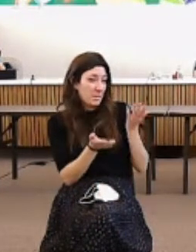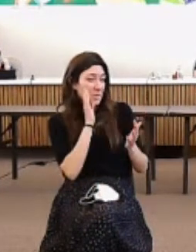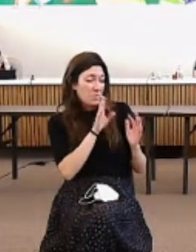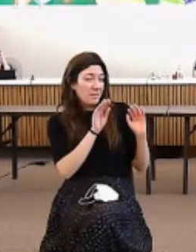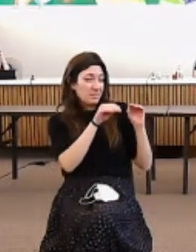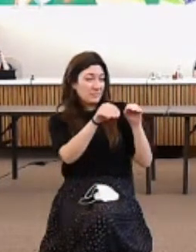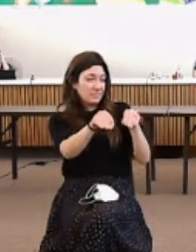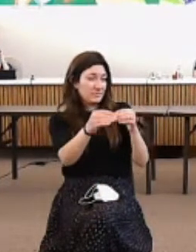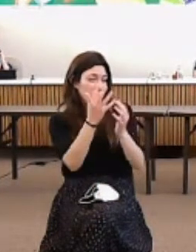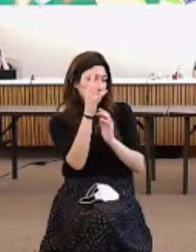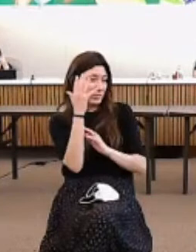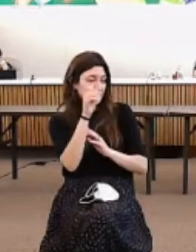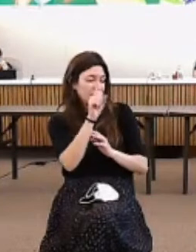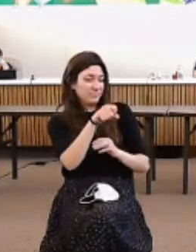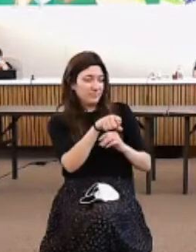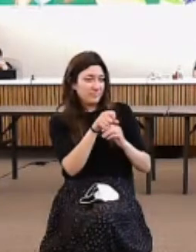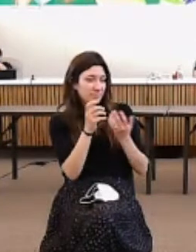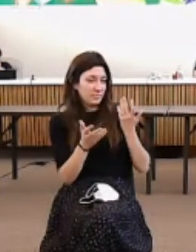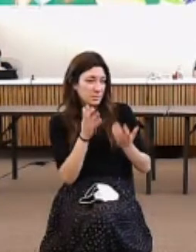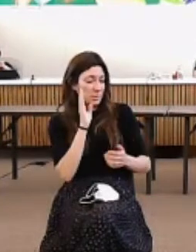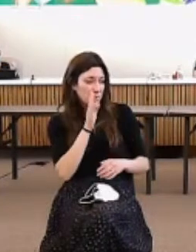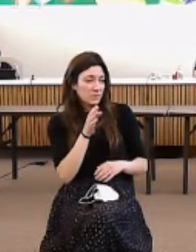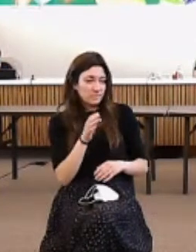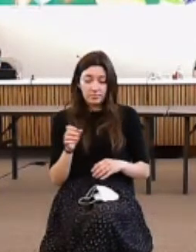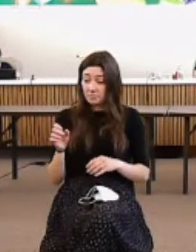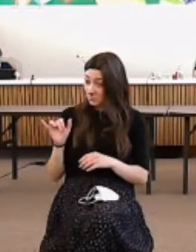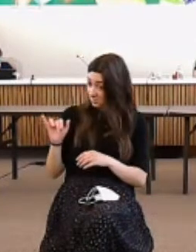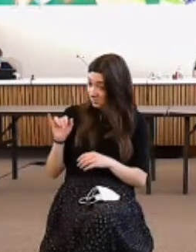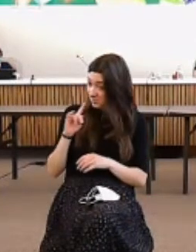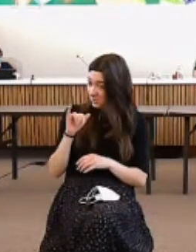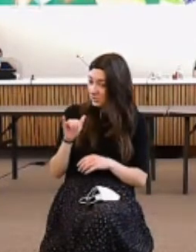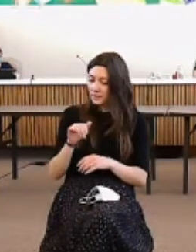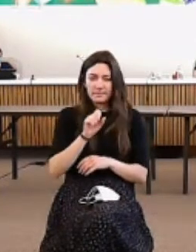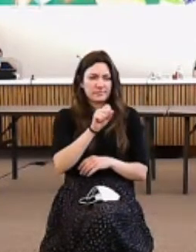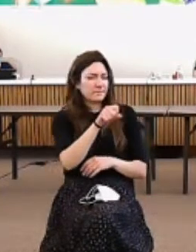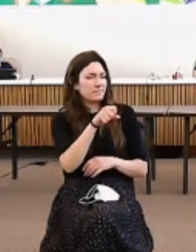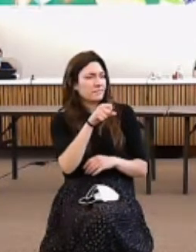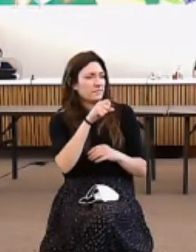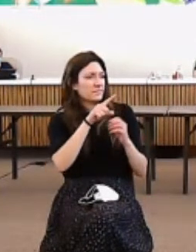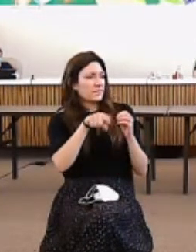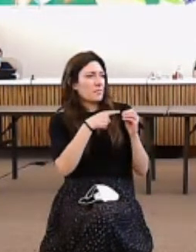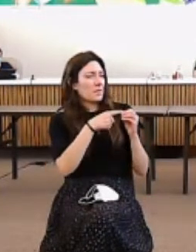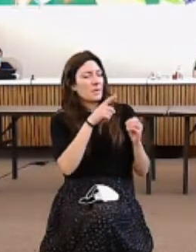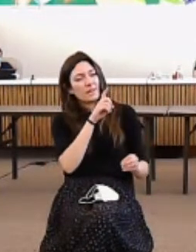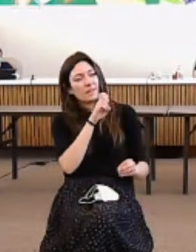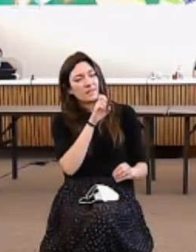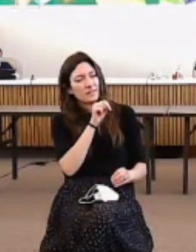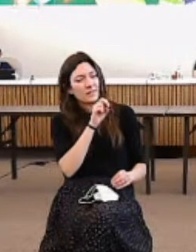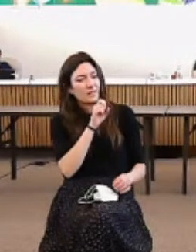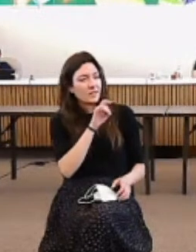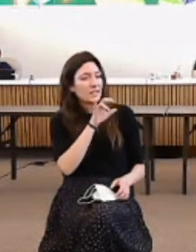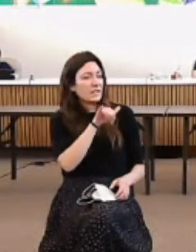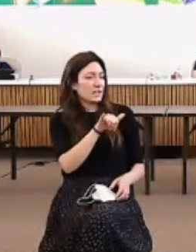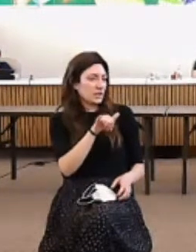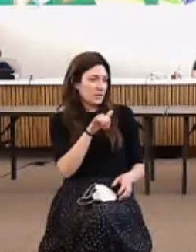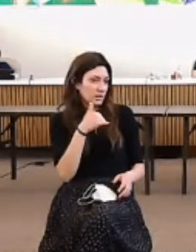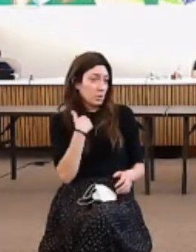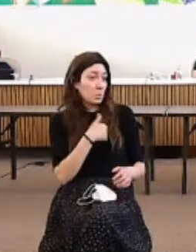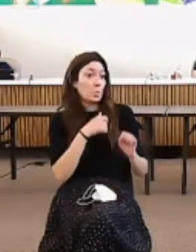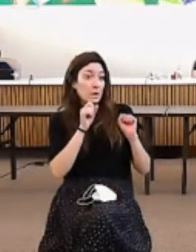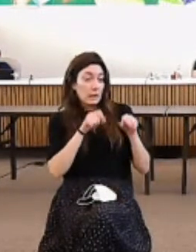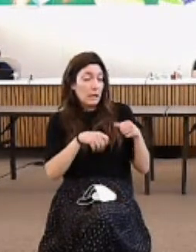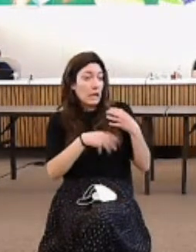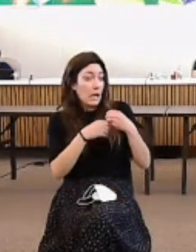the point of this is we're not, I think in terms of density, as I understand the code, we could add a lot